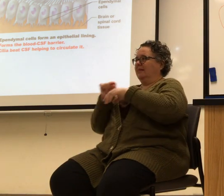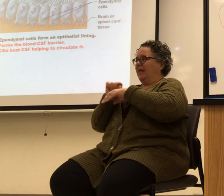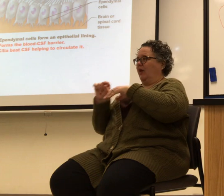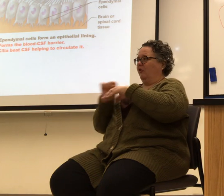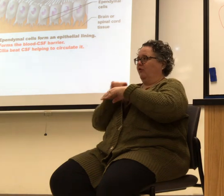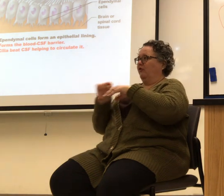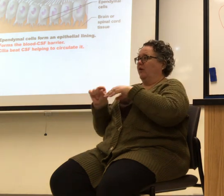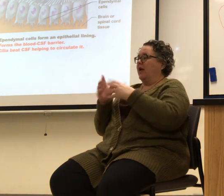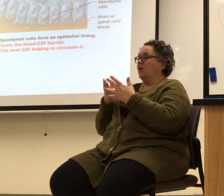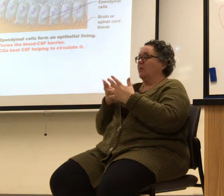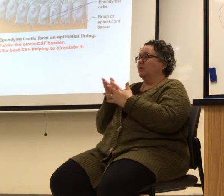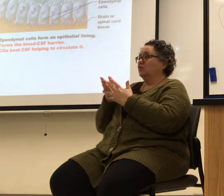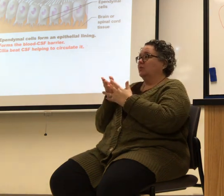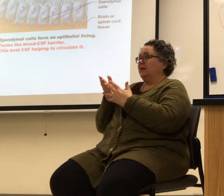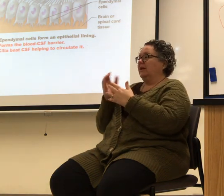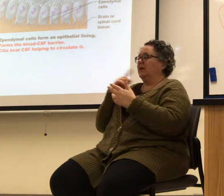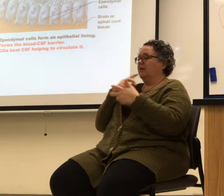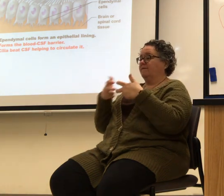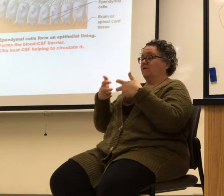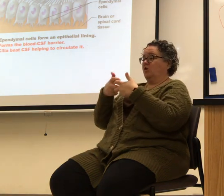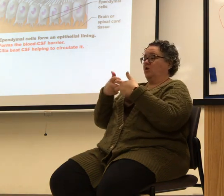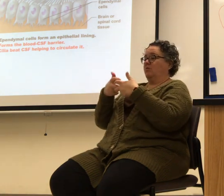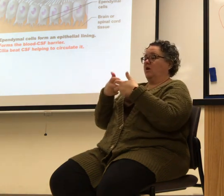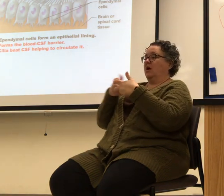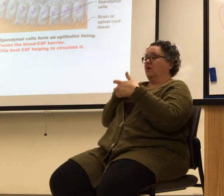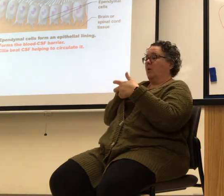You go between the vertebra, you puncture